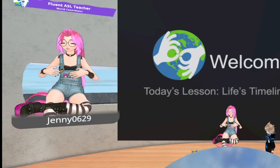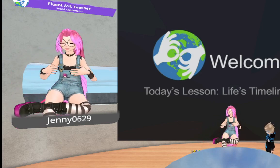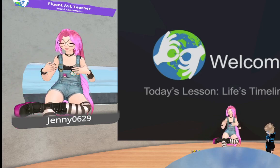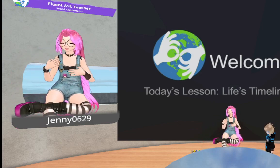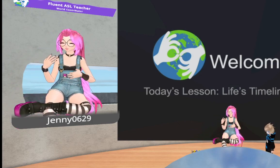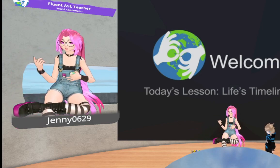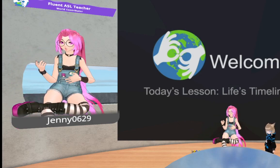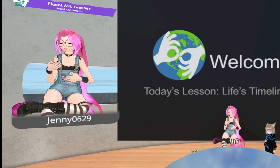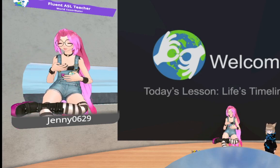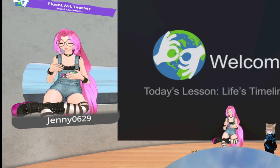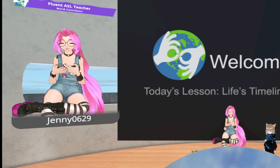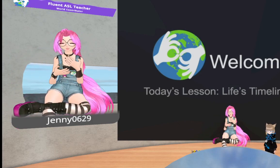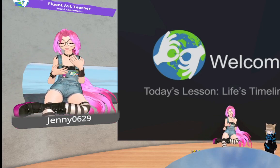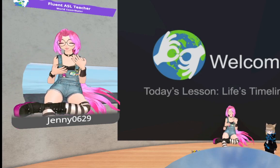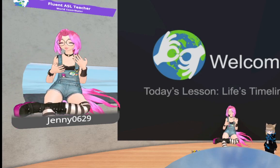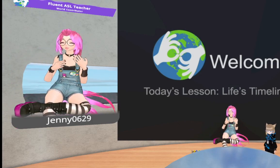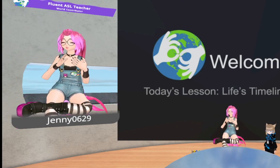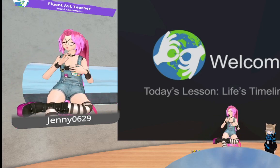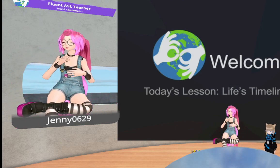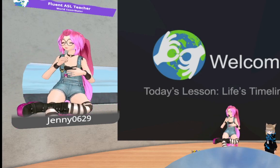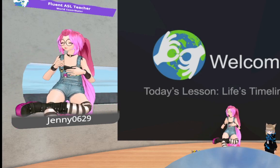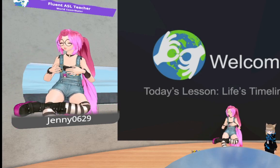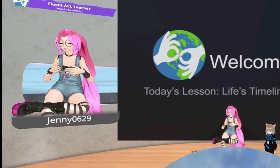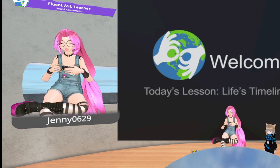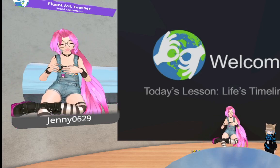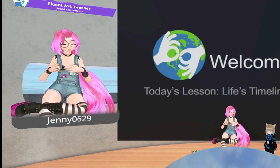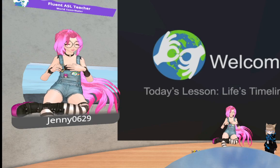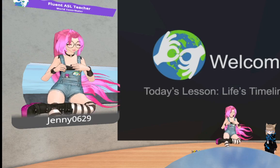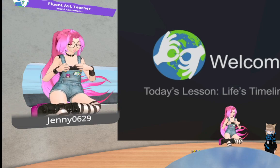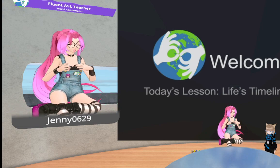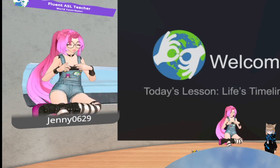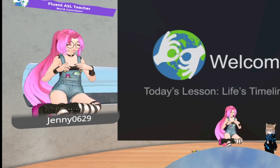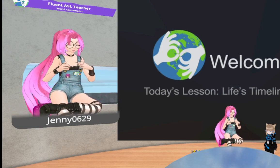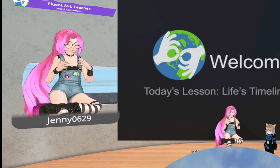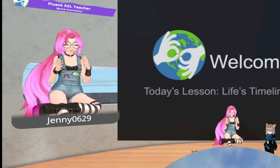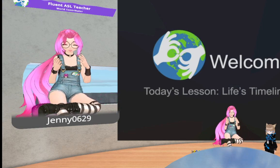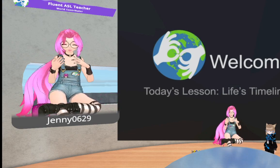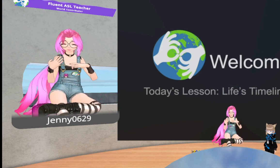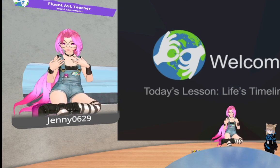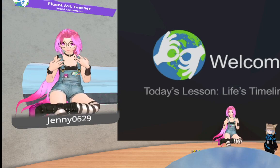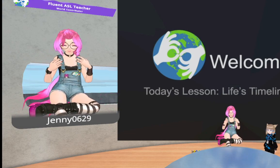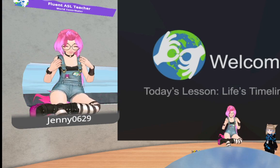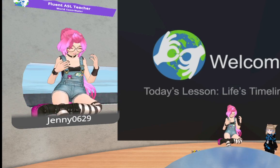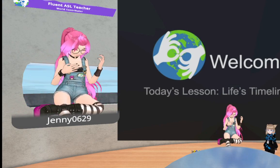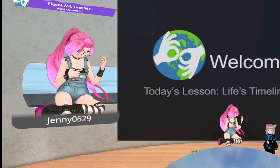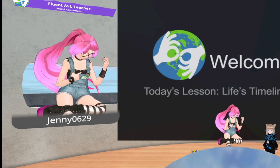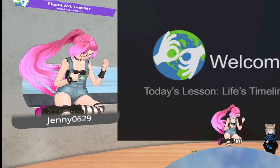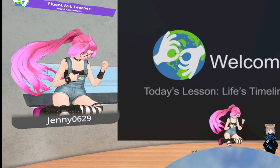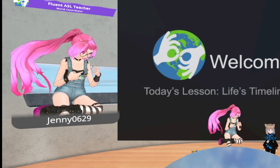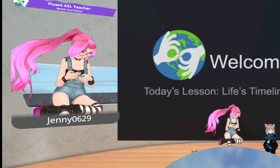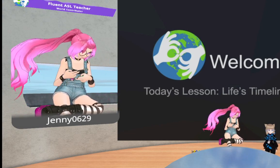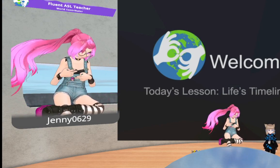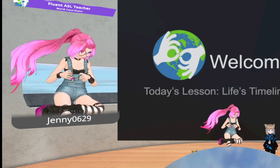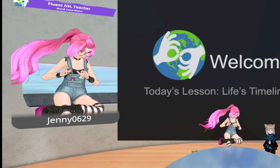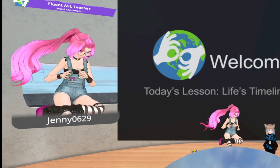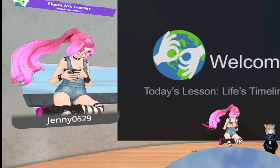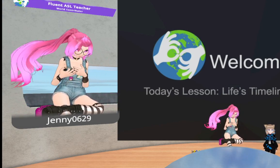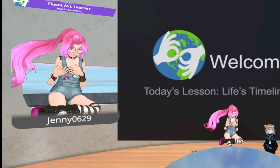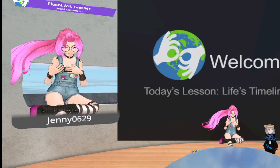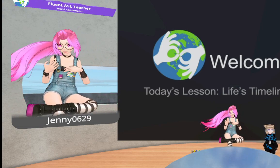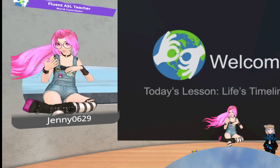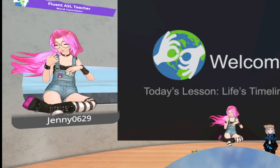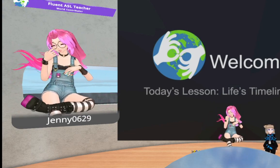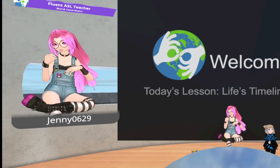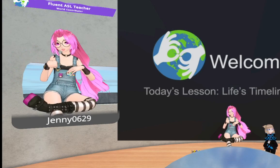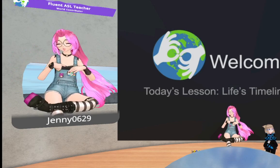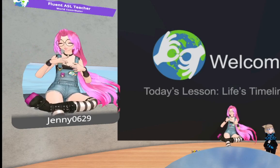So happy to have you all here, whether if you're new or not. Really excited. I will be having a bit of a shorter